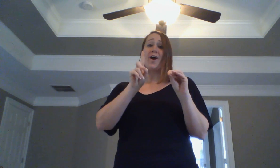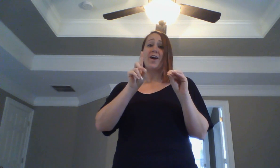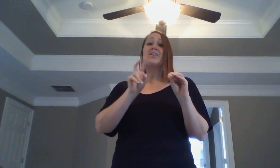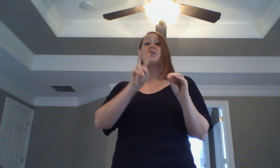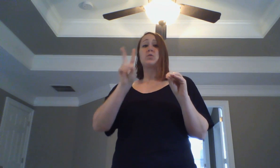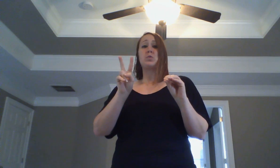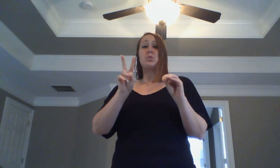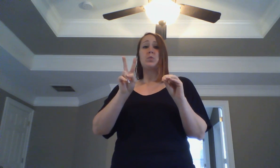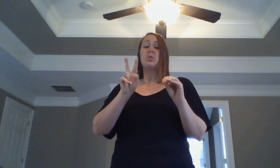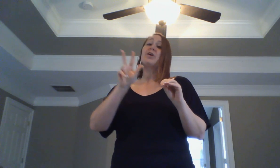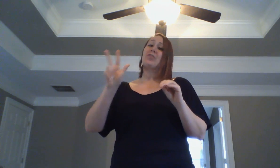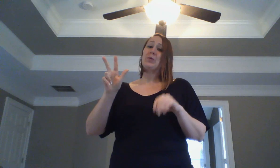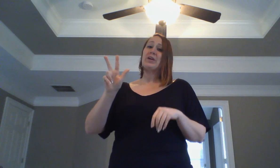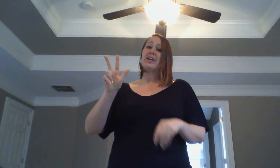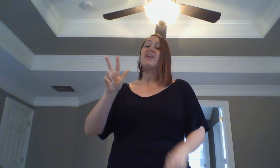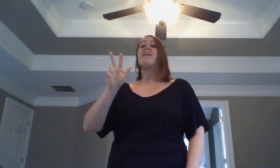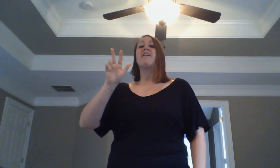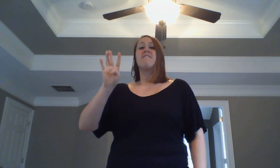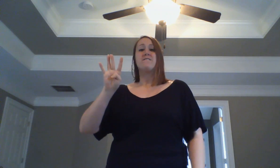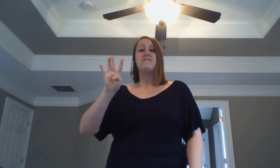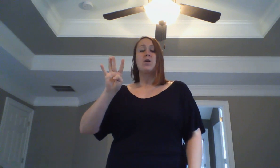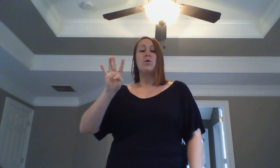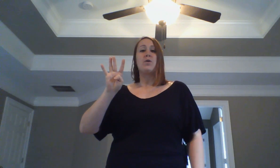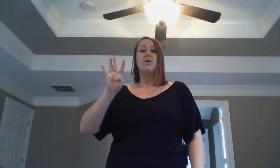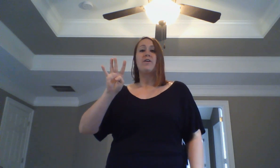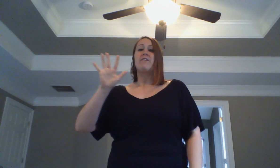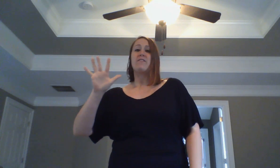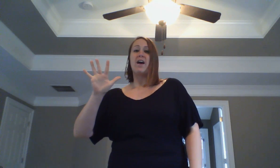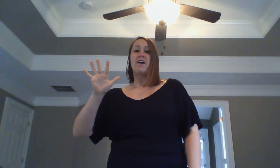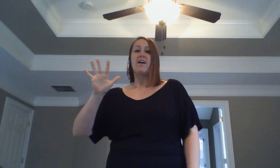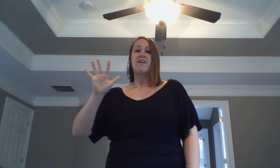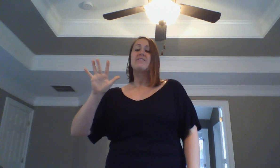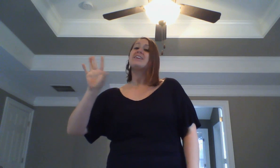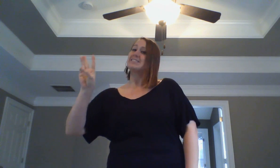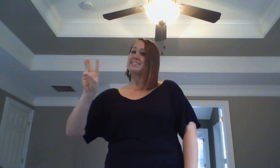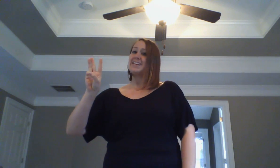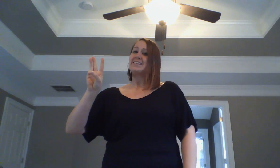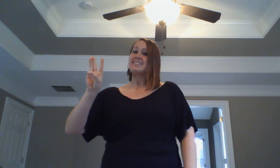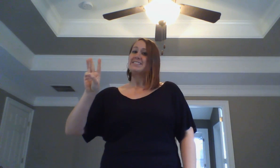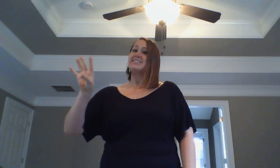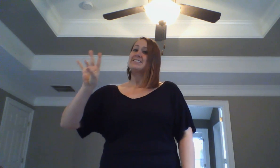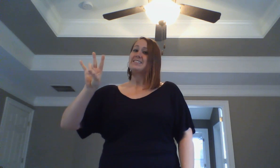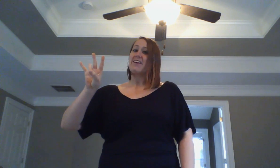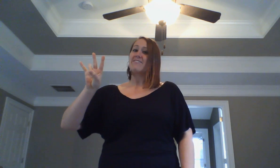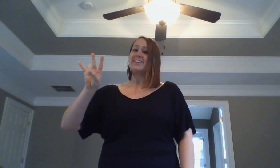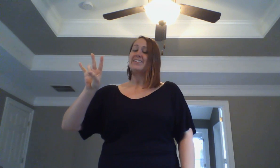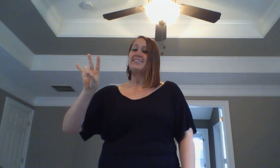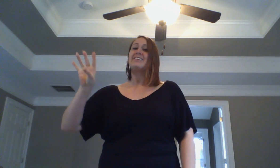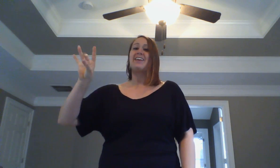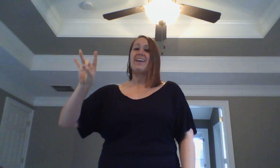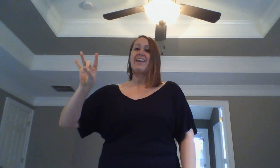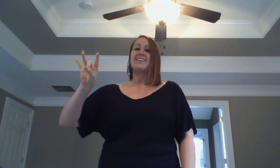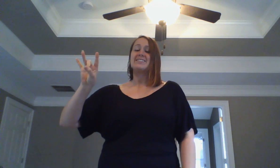1, 2, 3, 4, 5, 6, 7, 8,